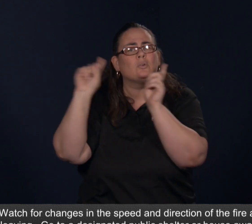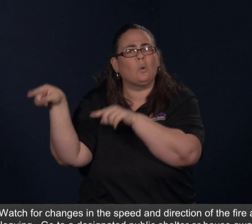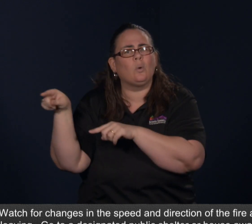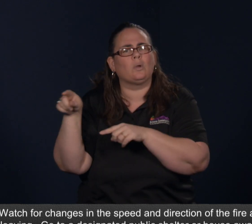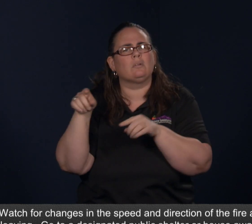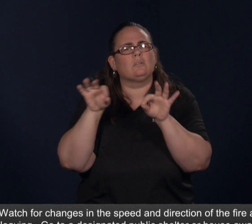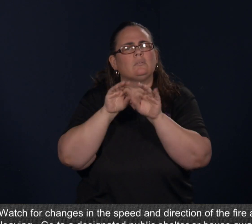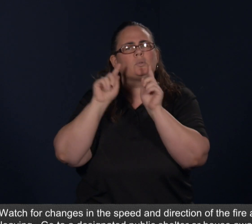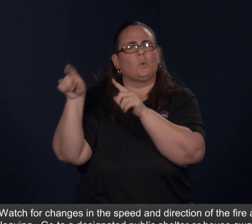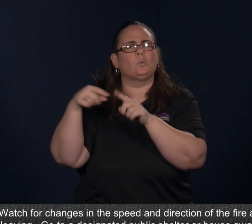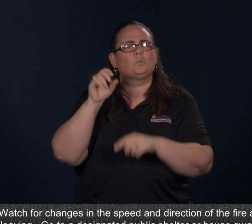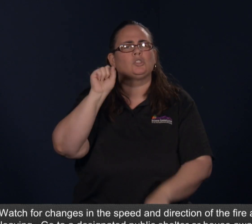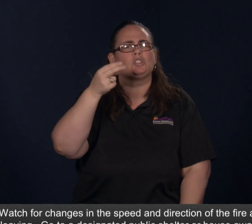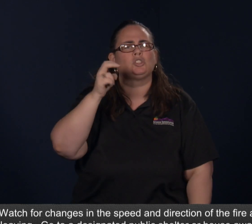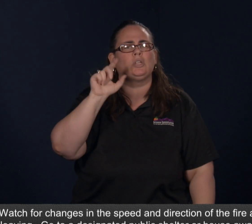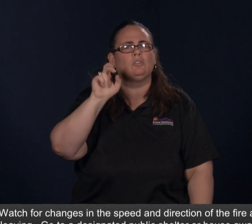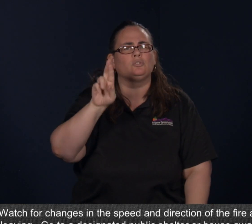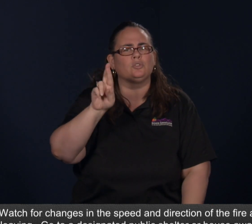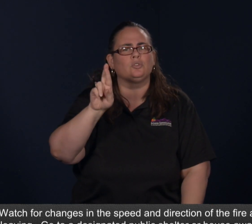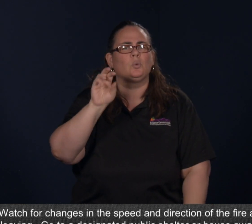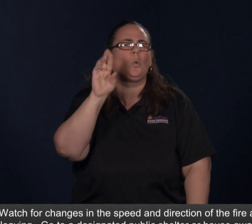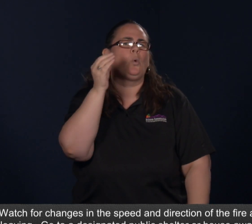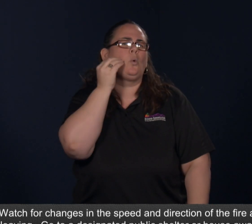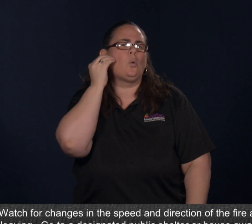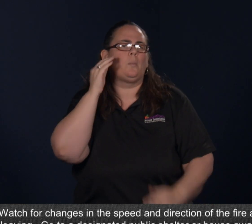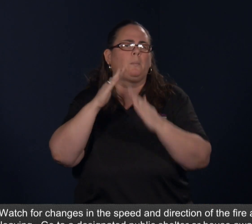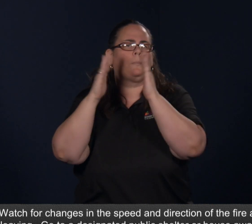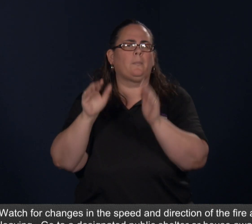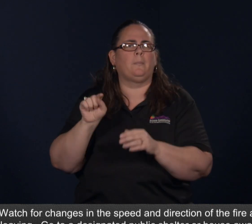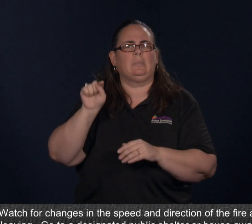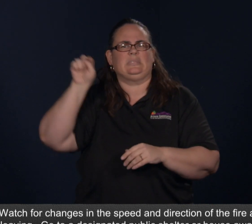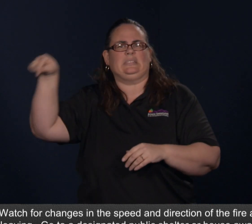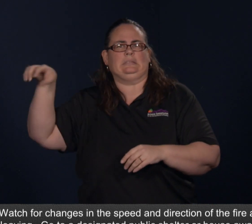Go to a designated public shelter or house away from the fire.